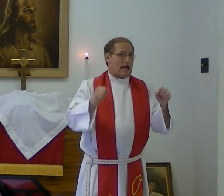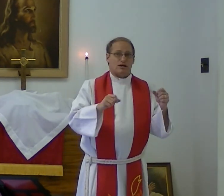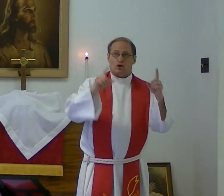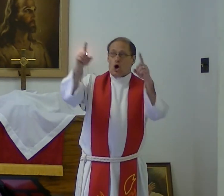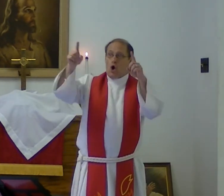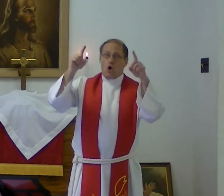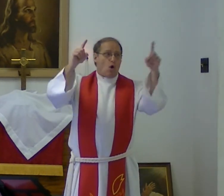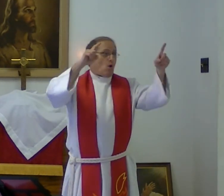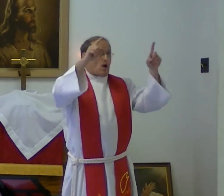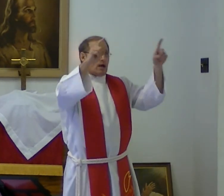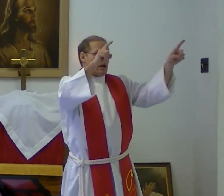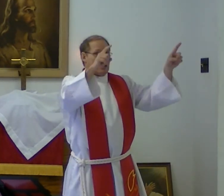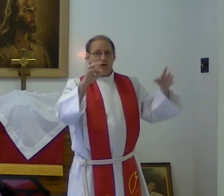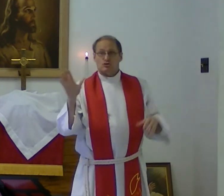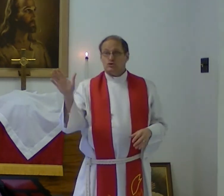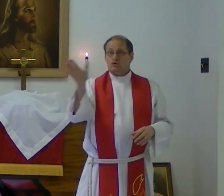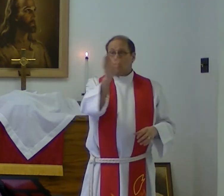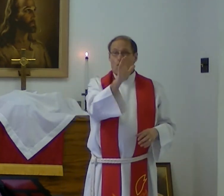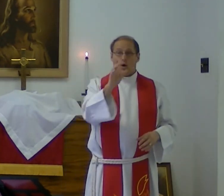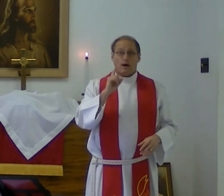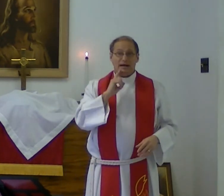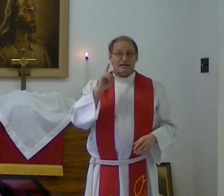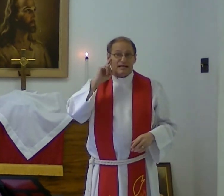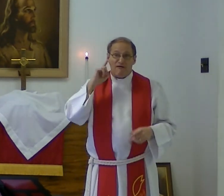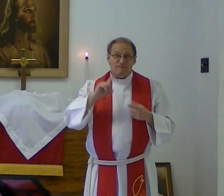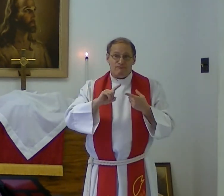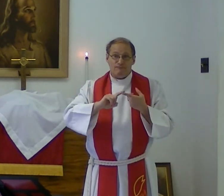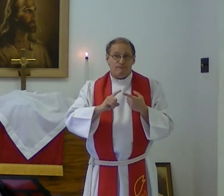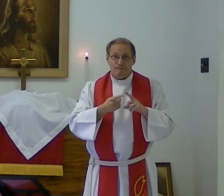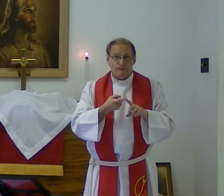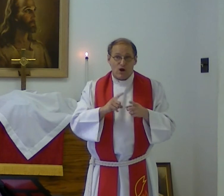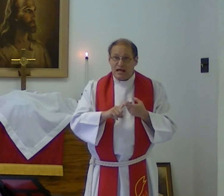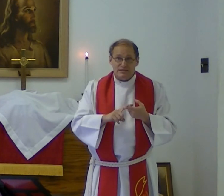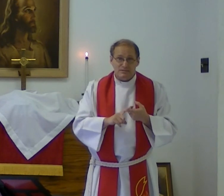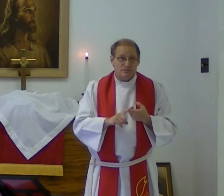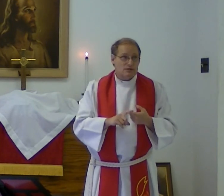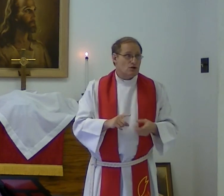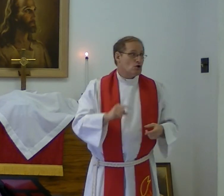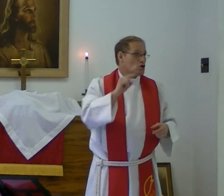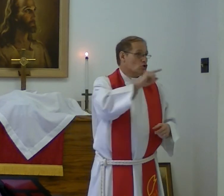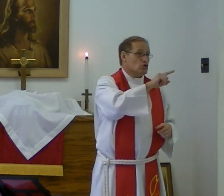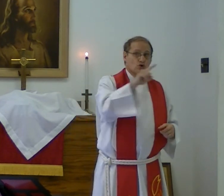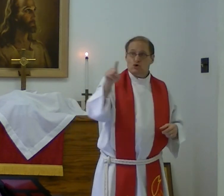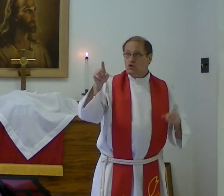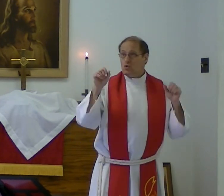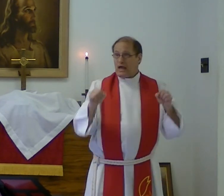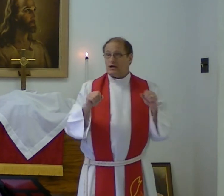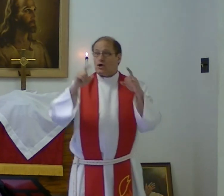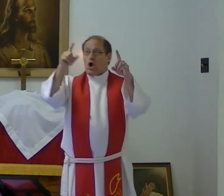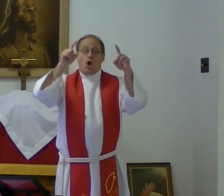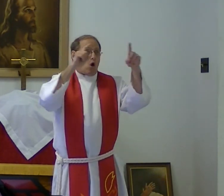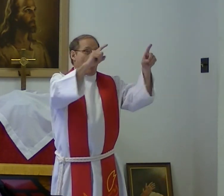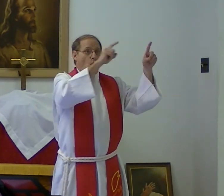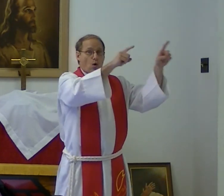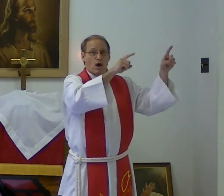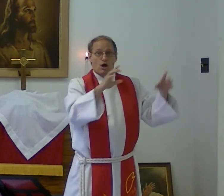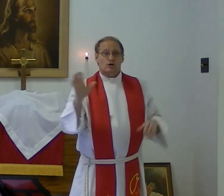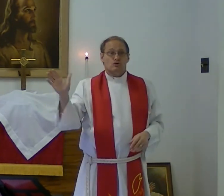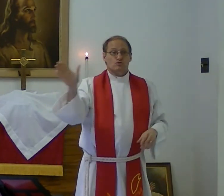go to your deaf friends. You can go to